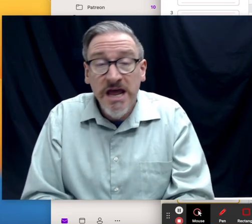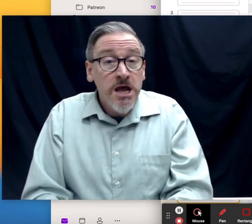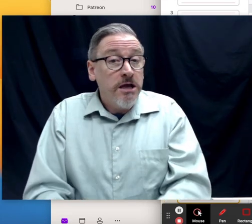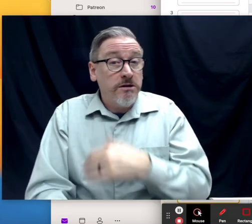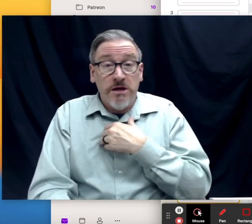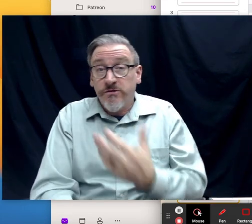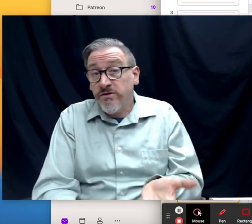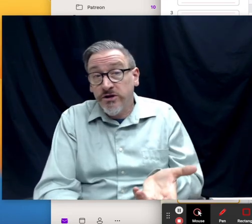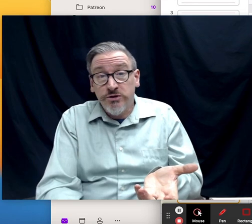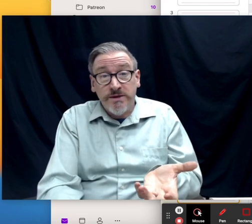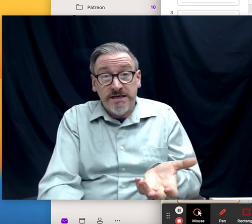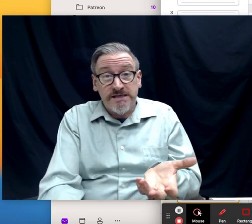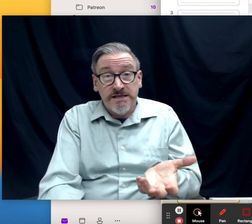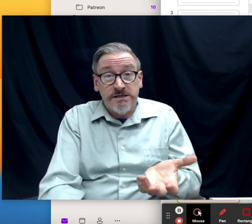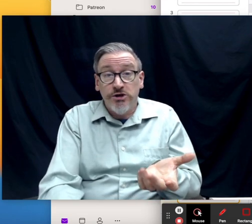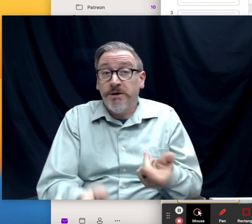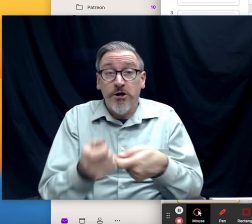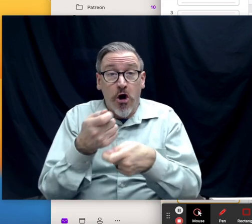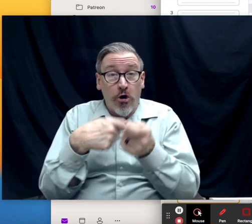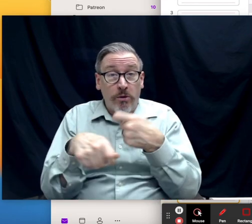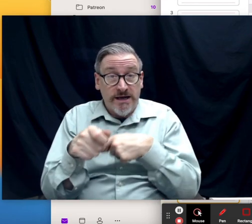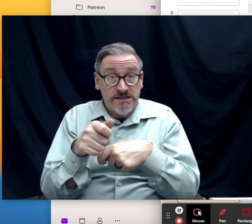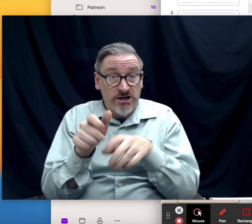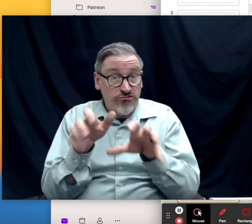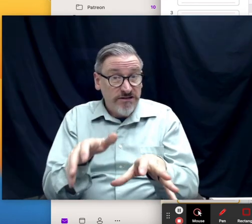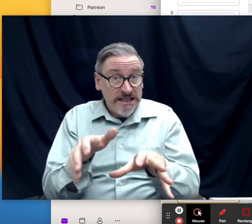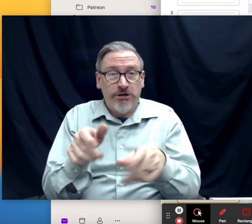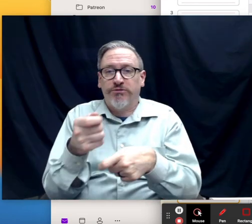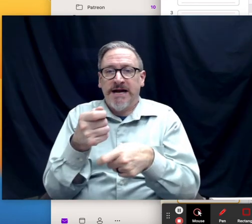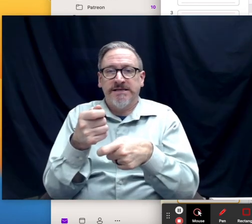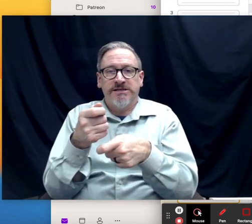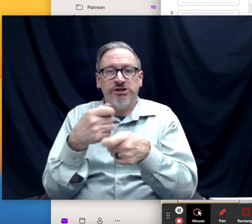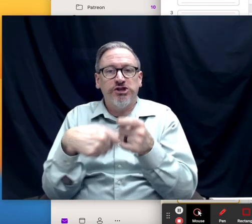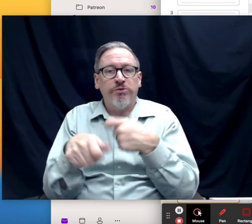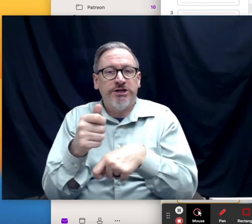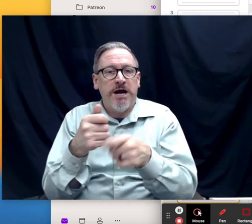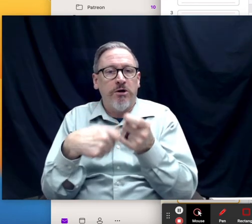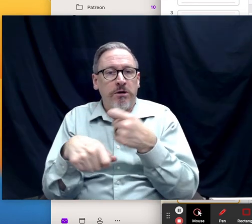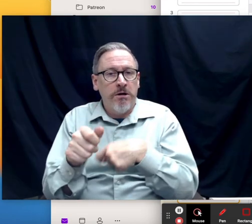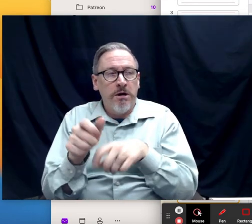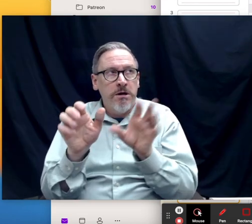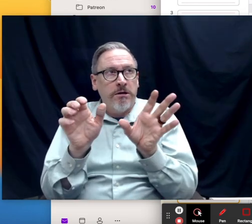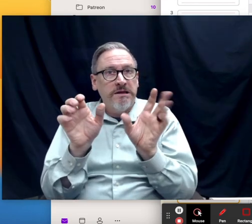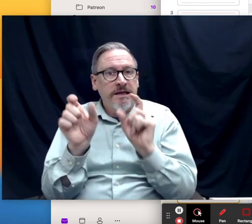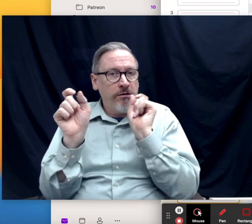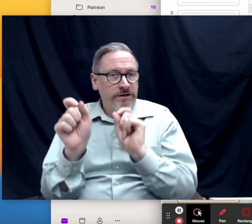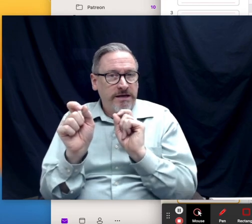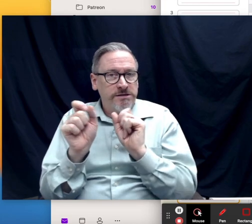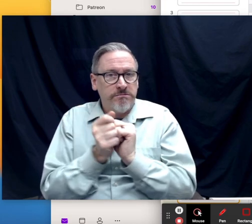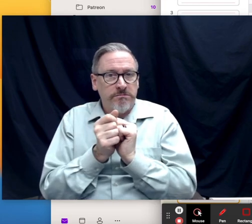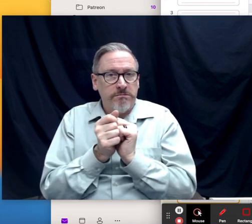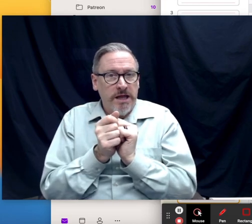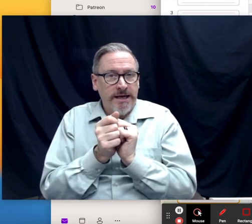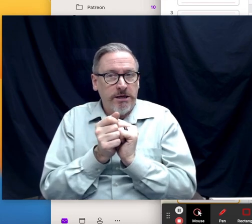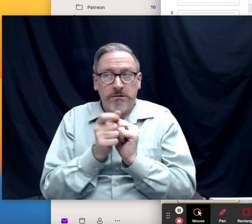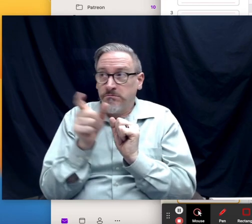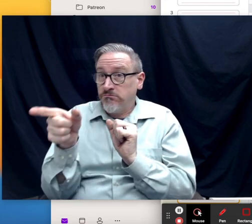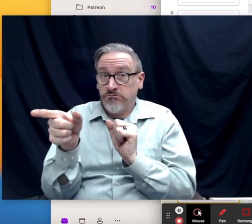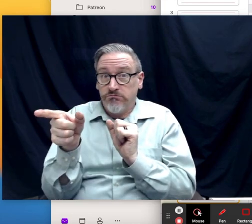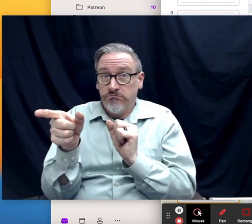natural. The other thing too with these is you can always a really good practice is to switch out little things